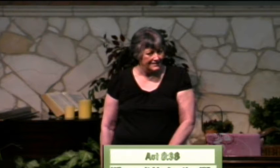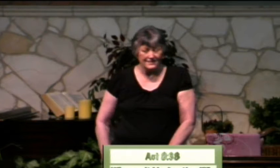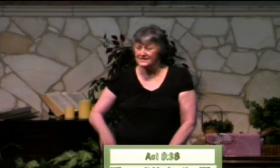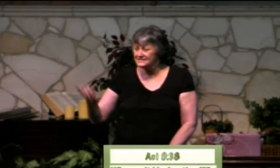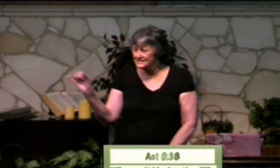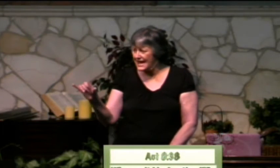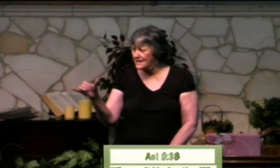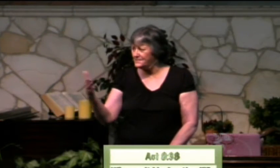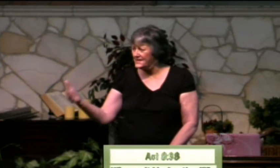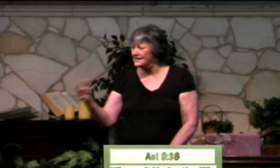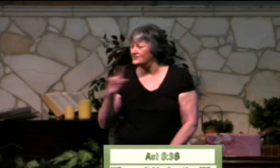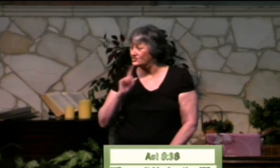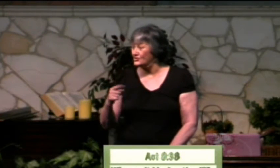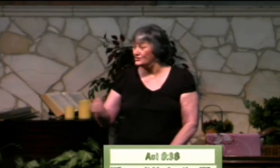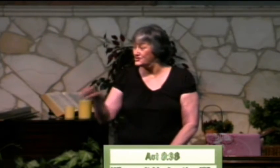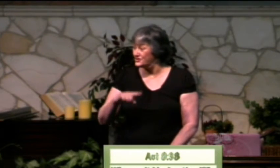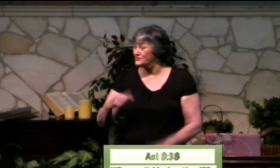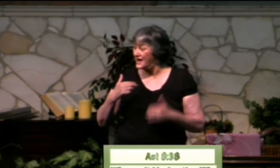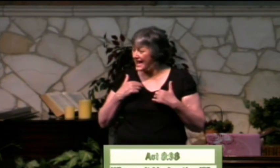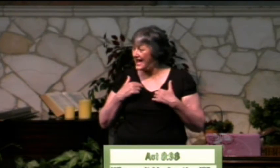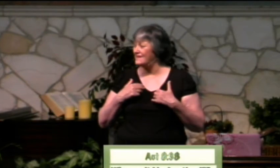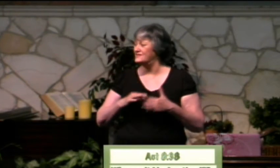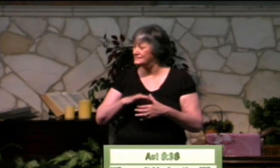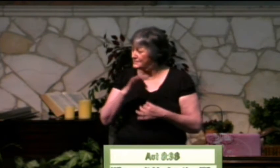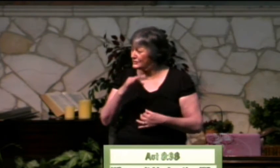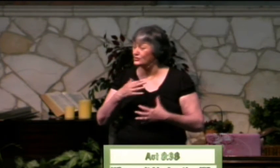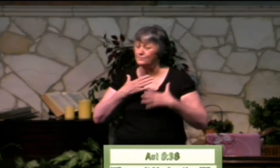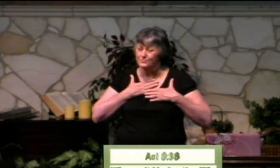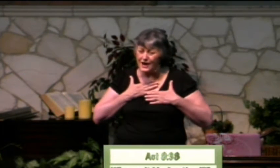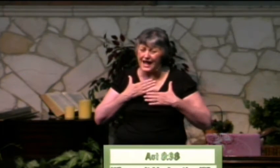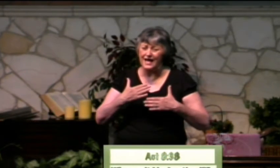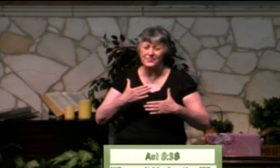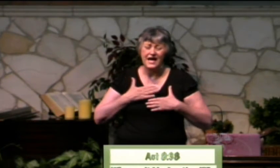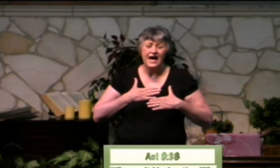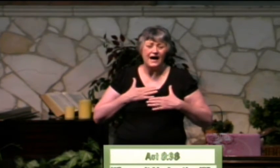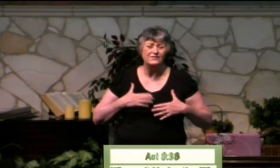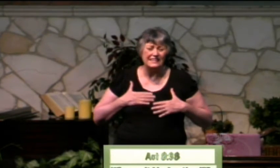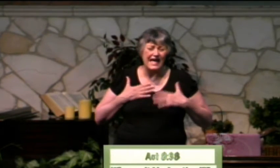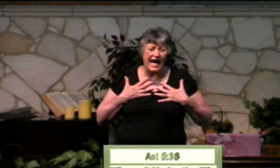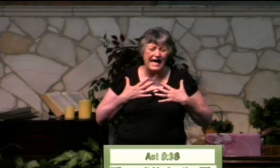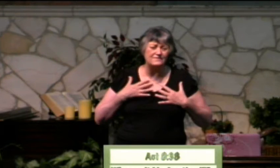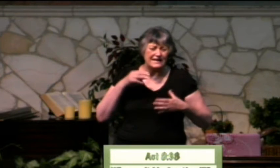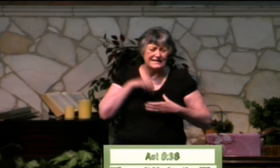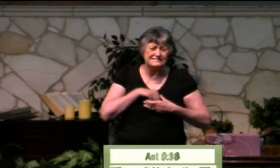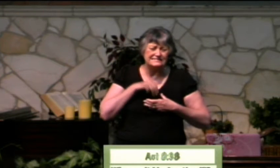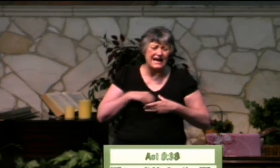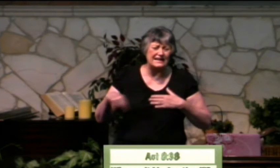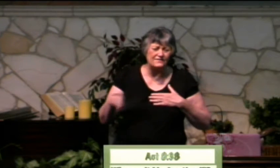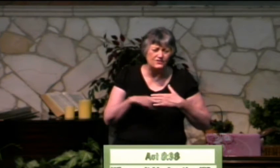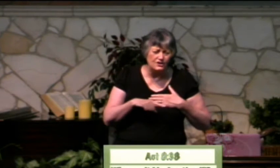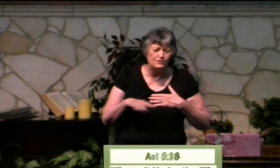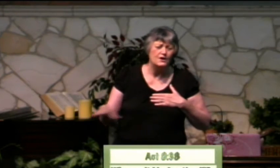The same thing is true. You have the spiritual breath of life inside of you.